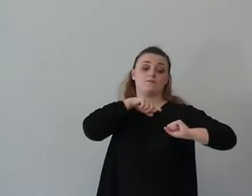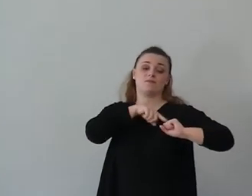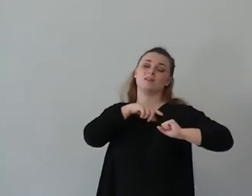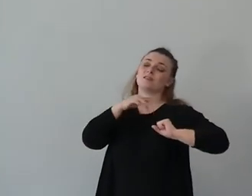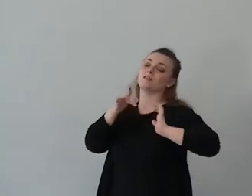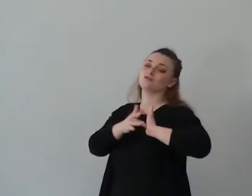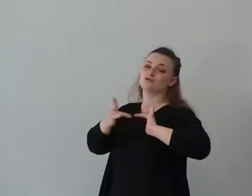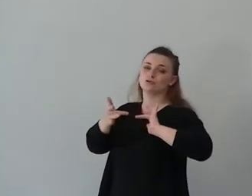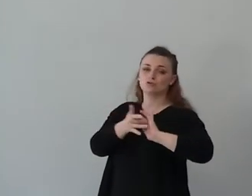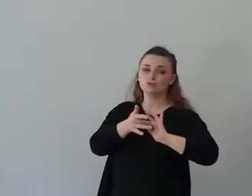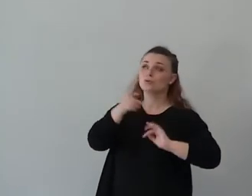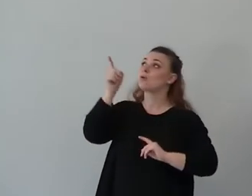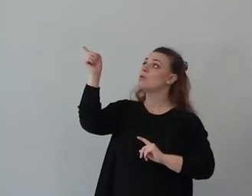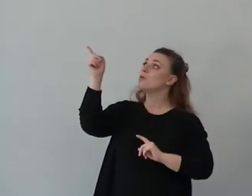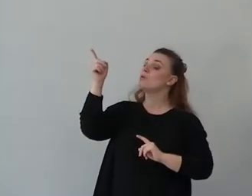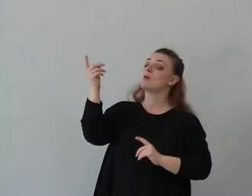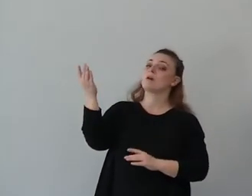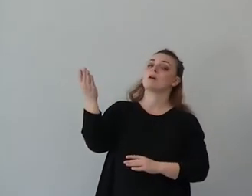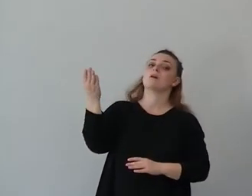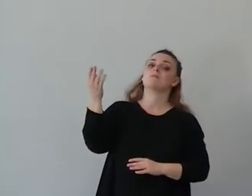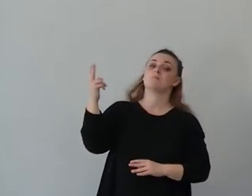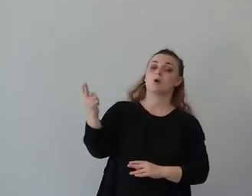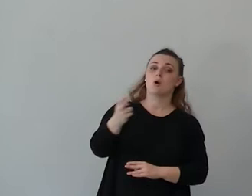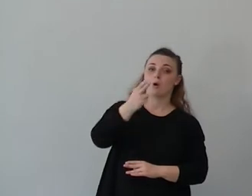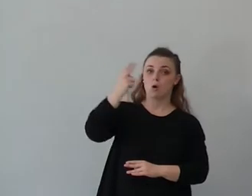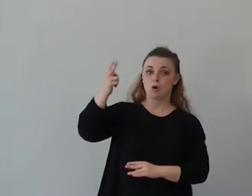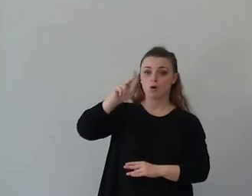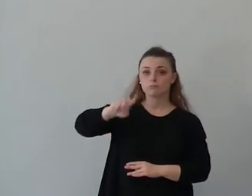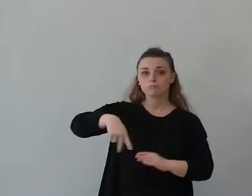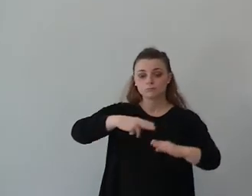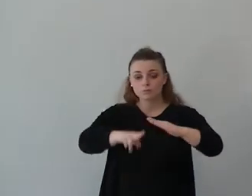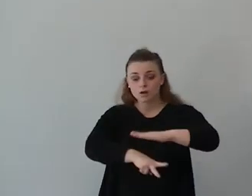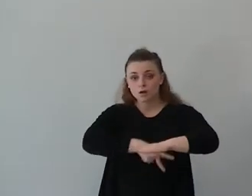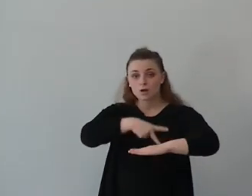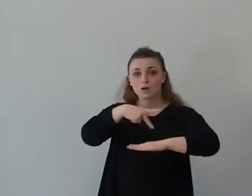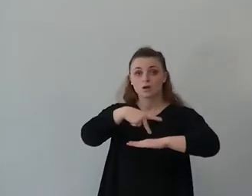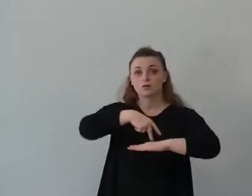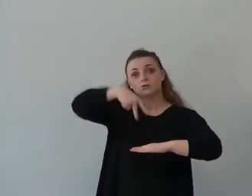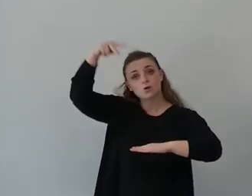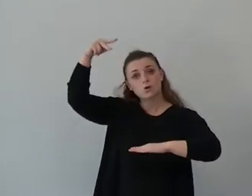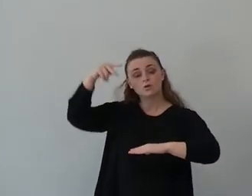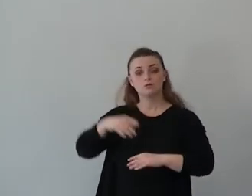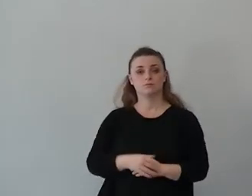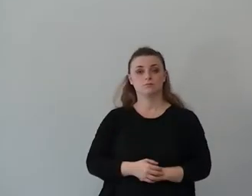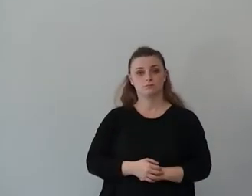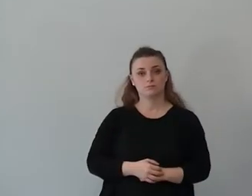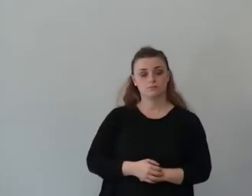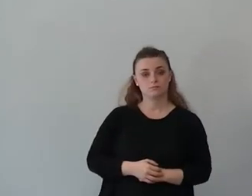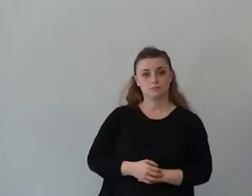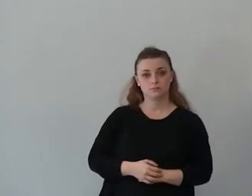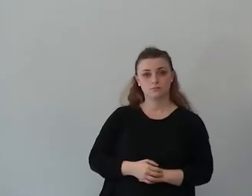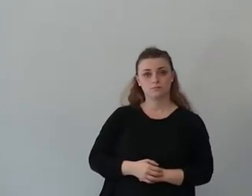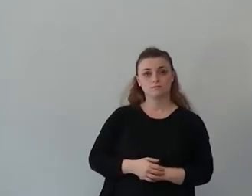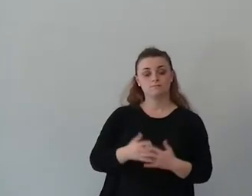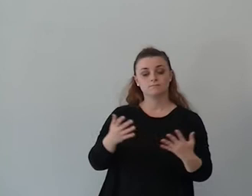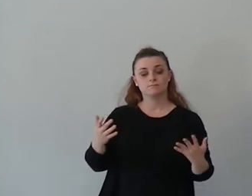unigenito che è morto e risorto. And that when you give your life to Him, così che quando tu dai la tua vita